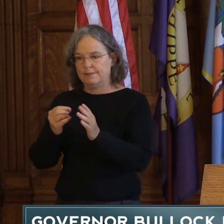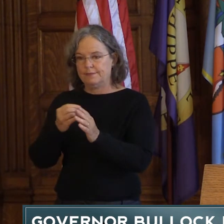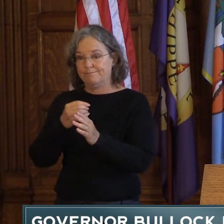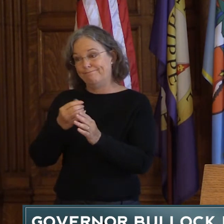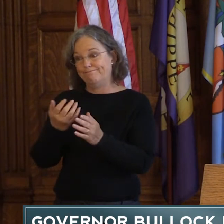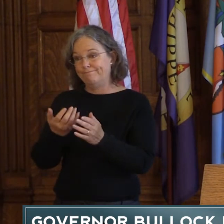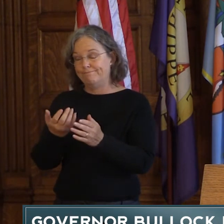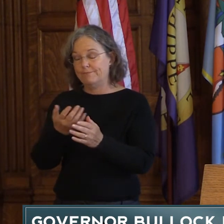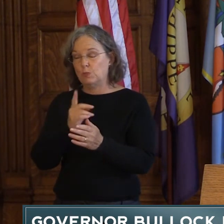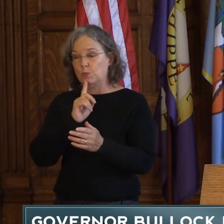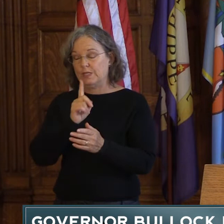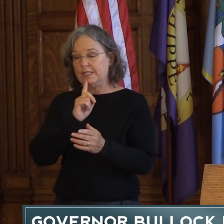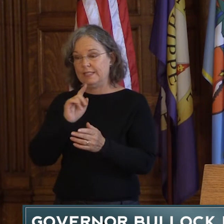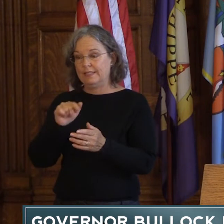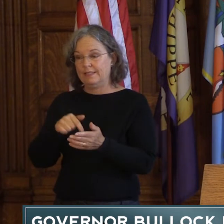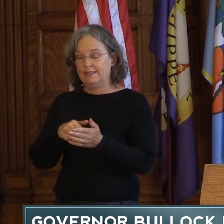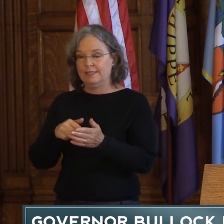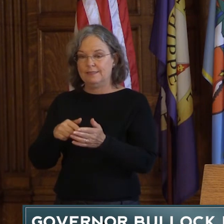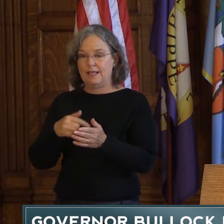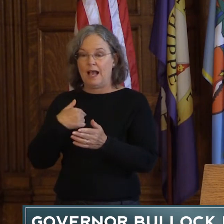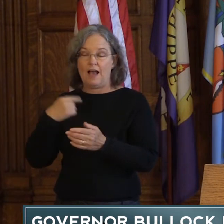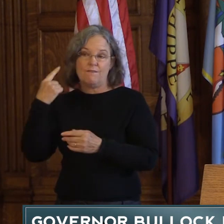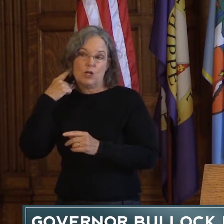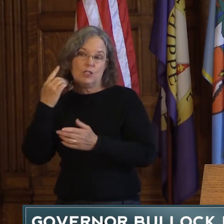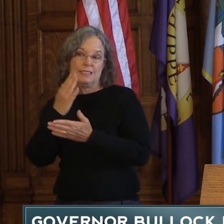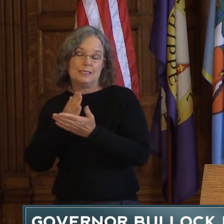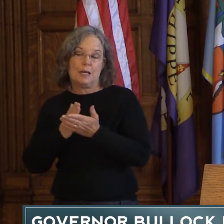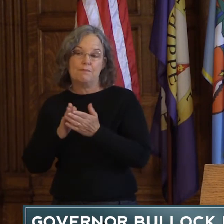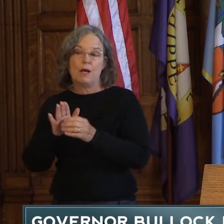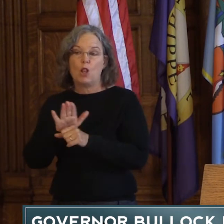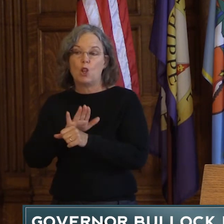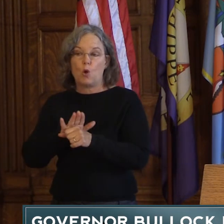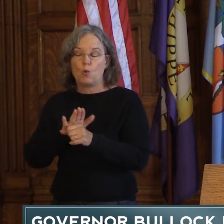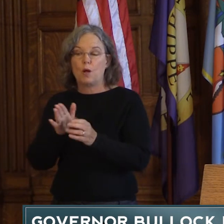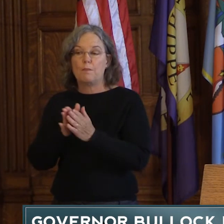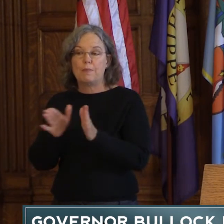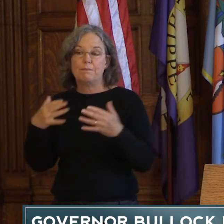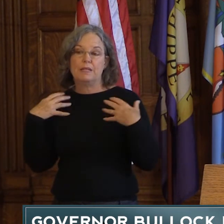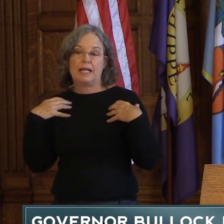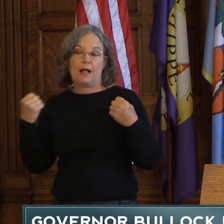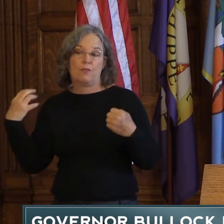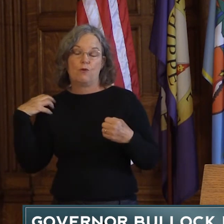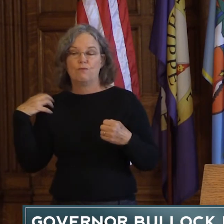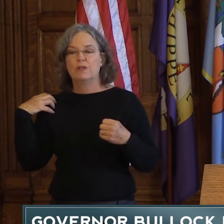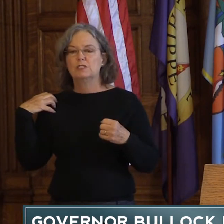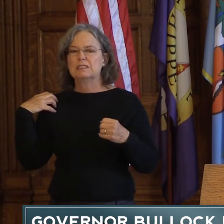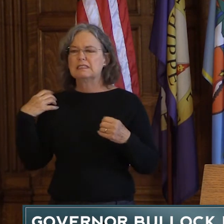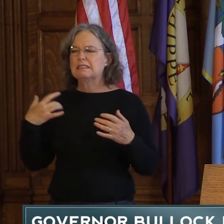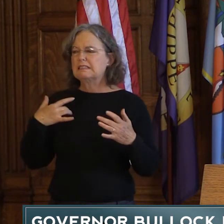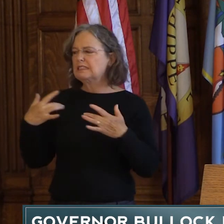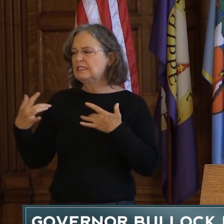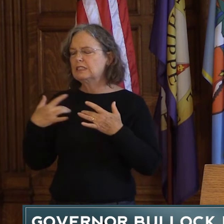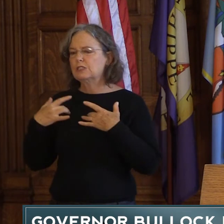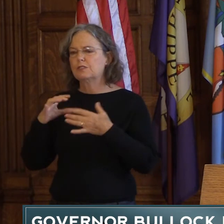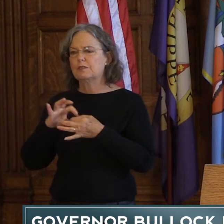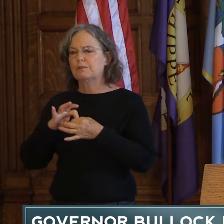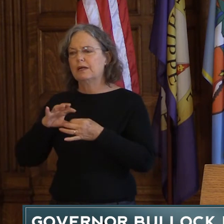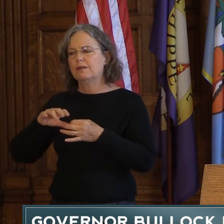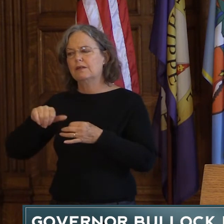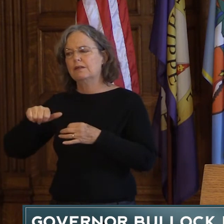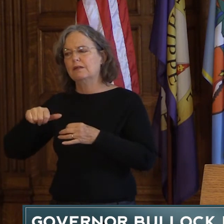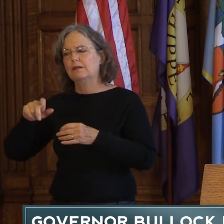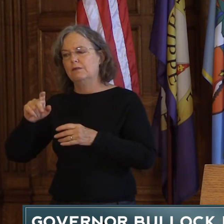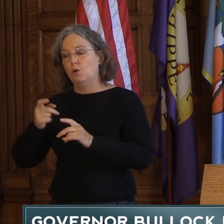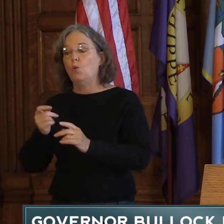partnership that I've heard some local public health officials raising concerns with some folks from out of state,